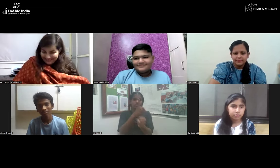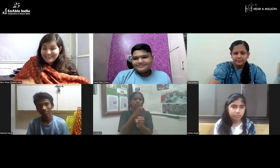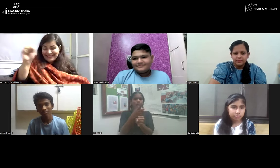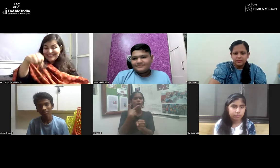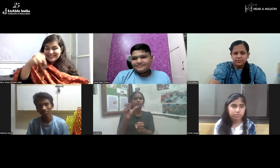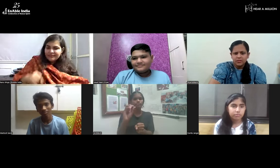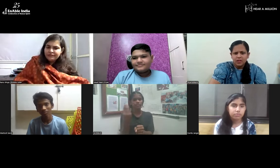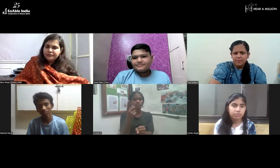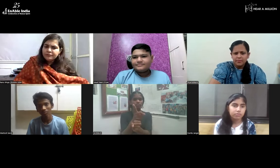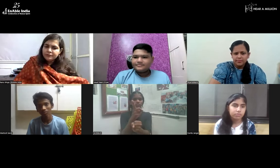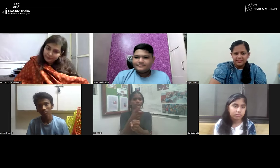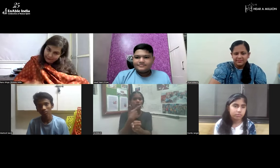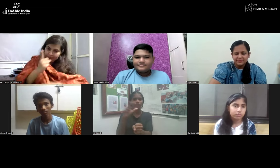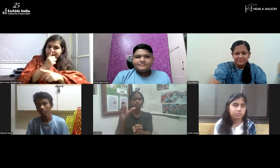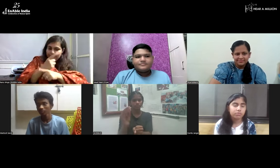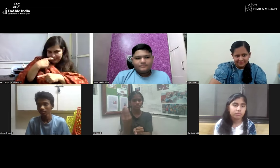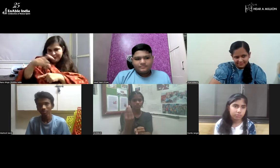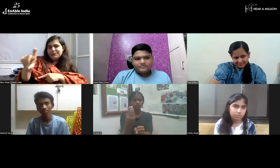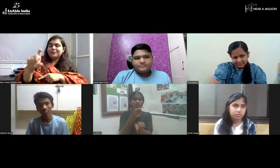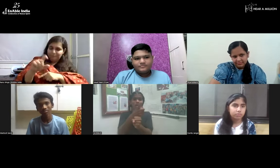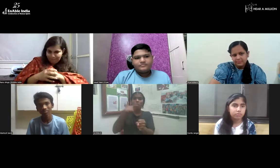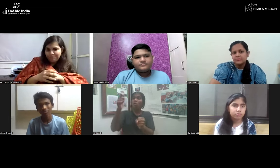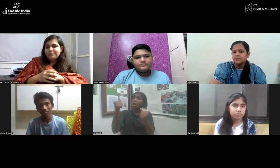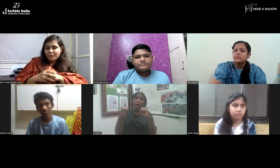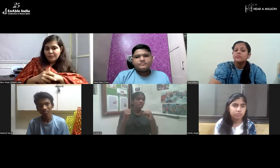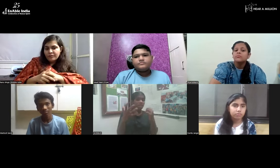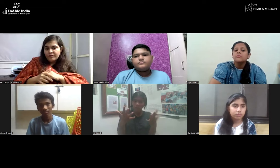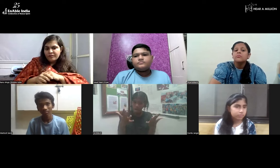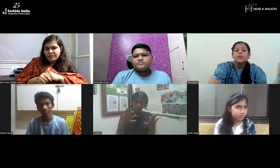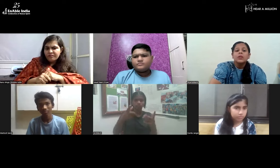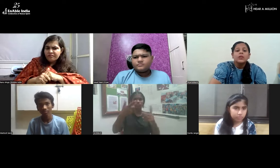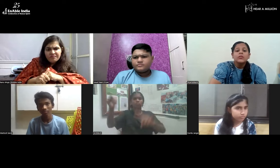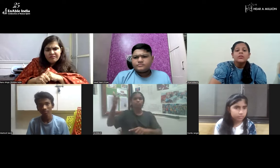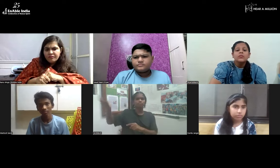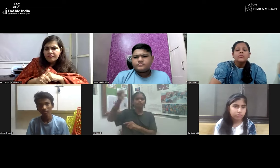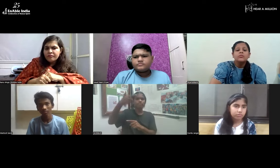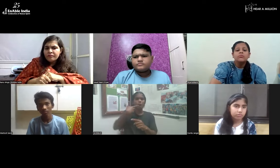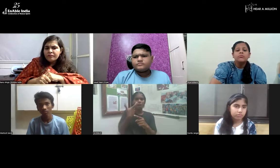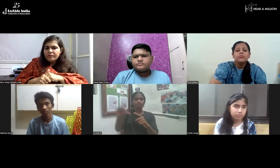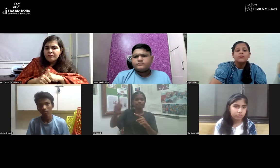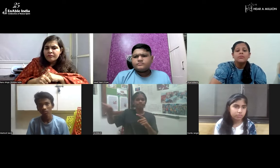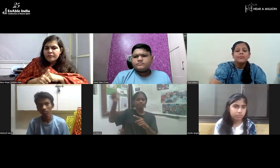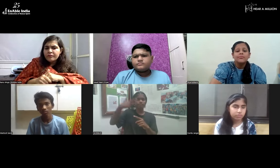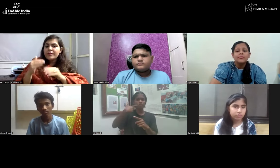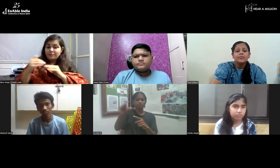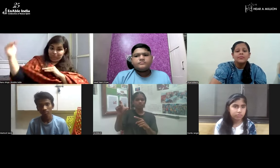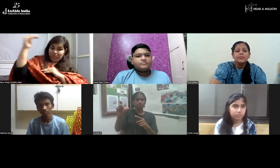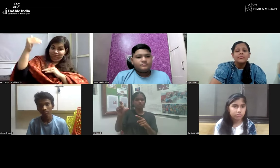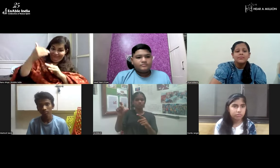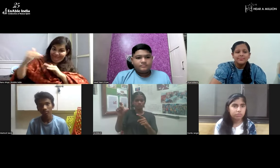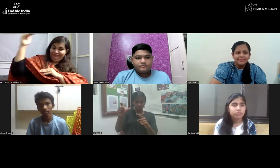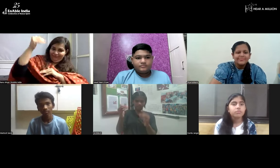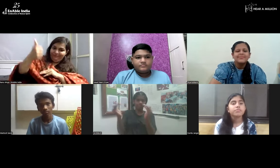So, the child will also separate themselves, isolate. So, you need to do self learning also,